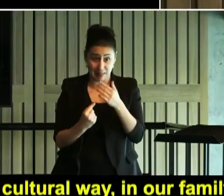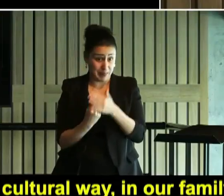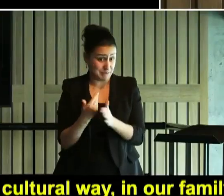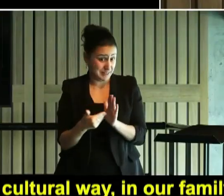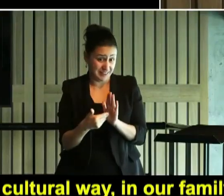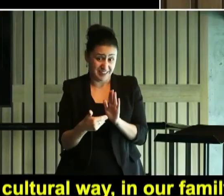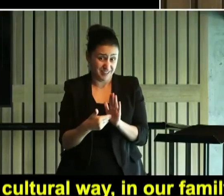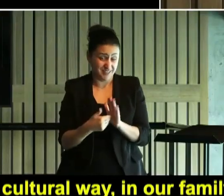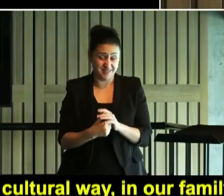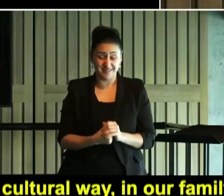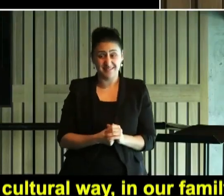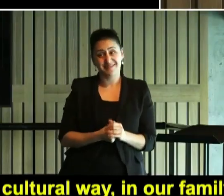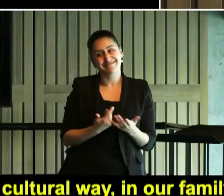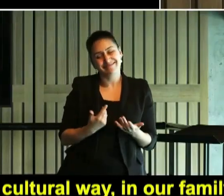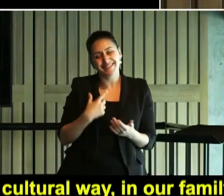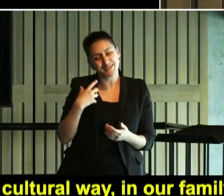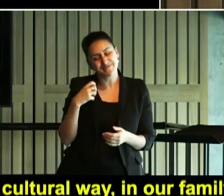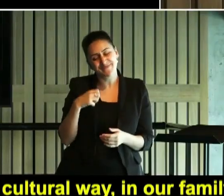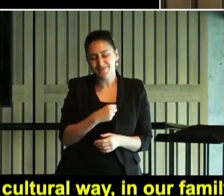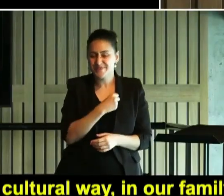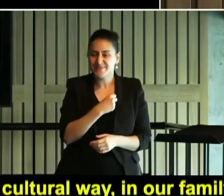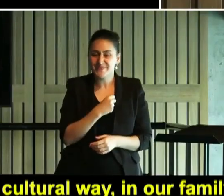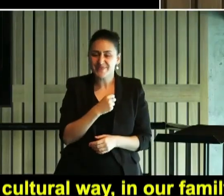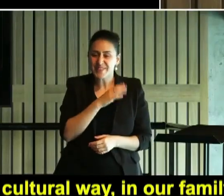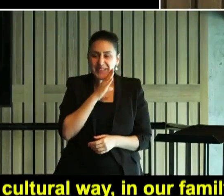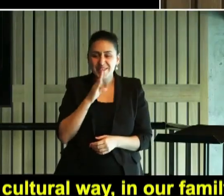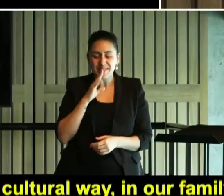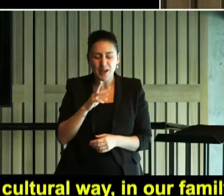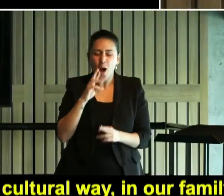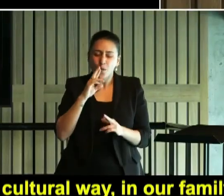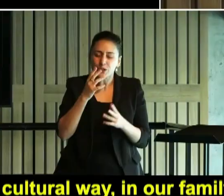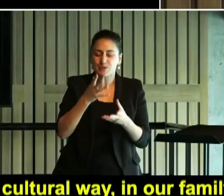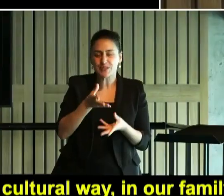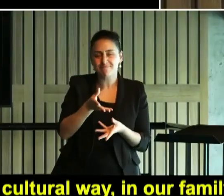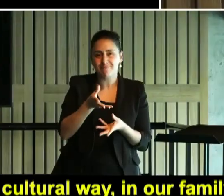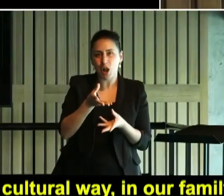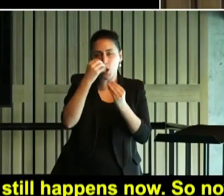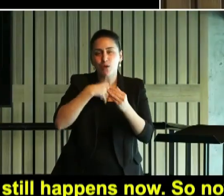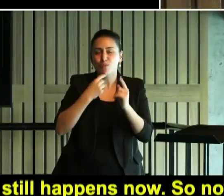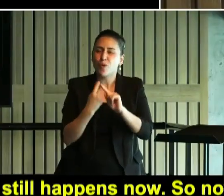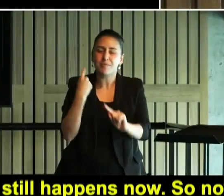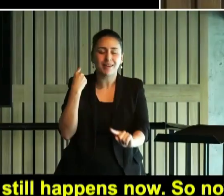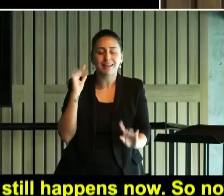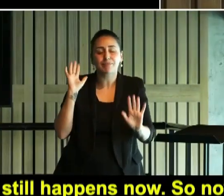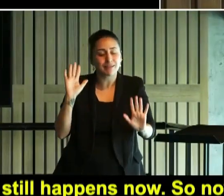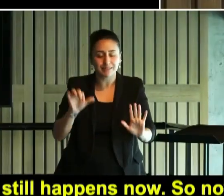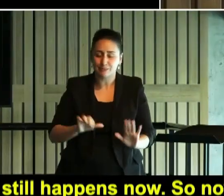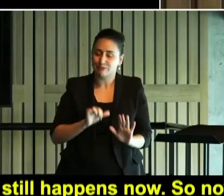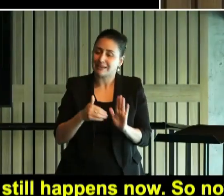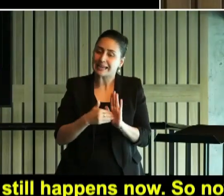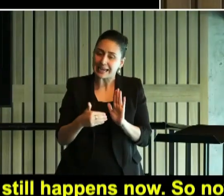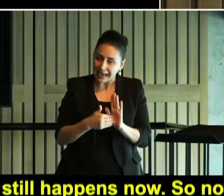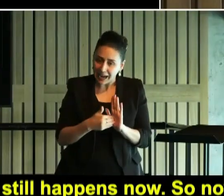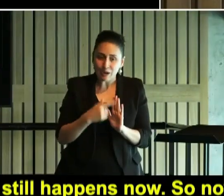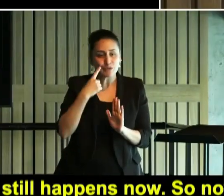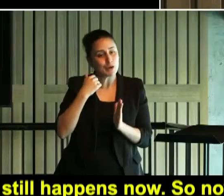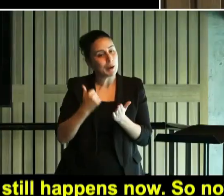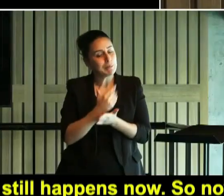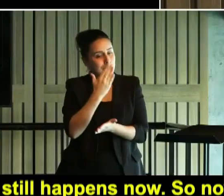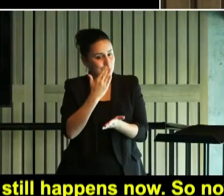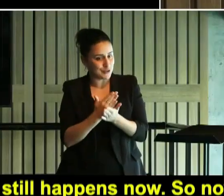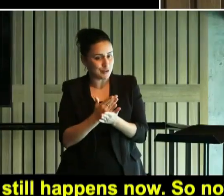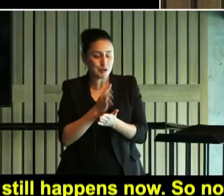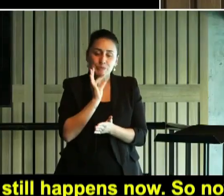now I think I wish we had more knowledge about that. But it's also make sure now that what I do is try to make sure that